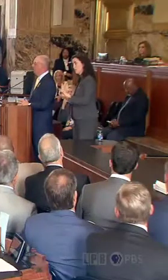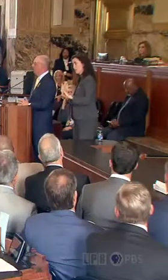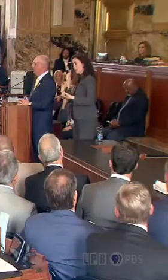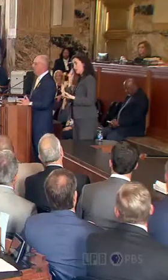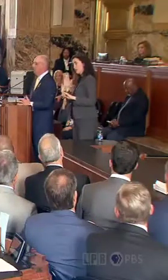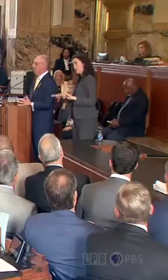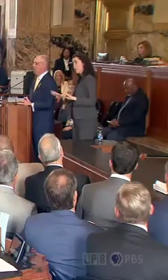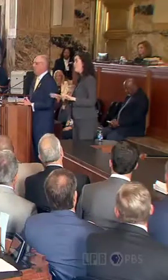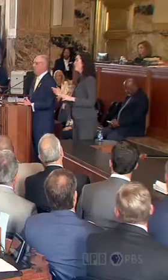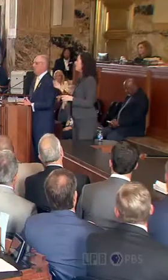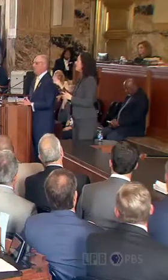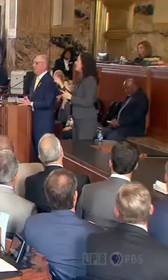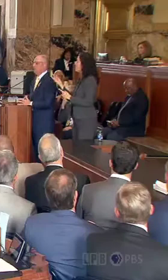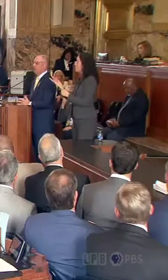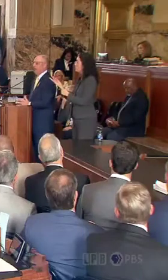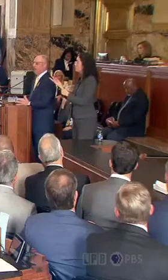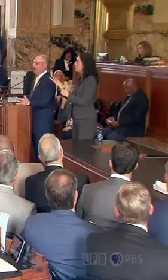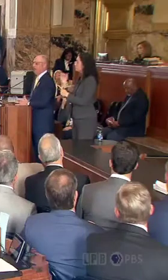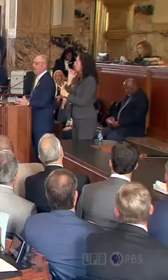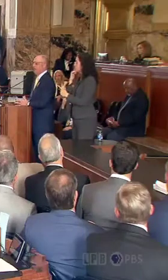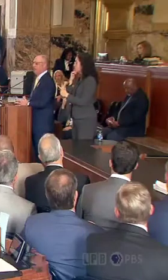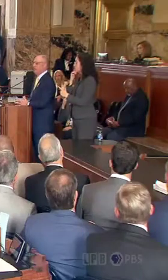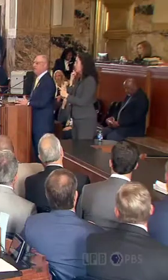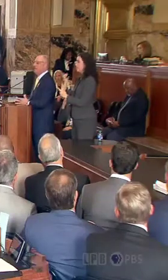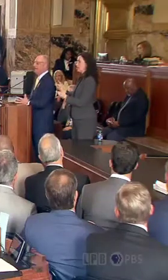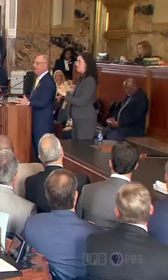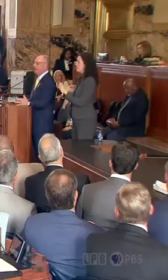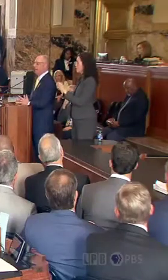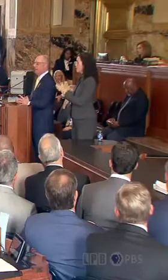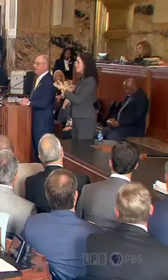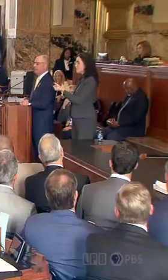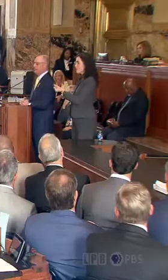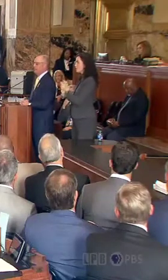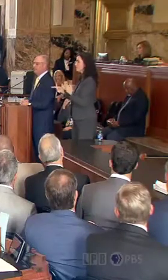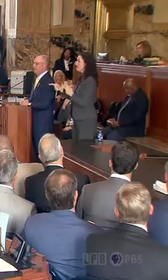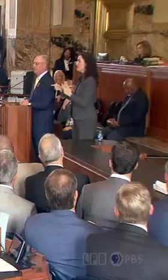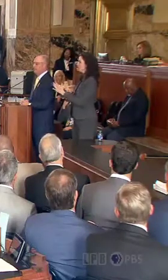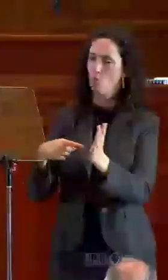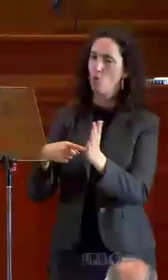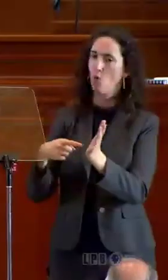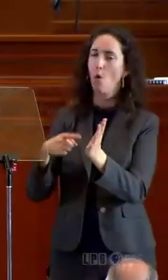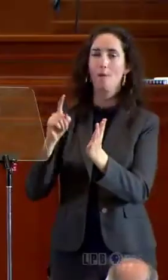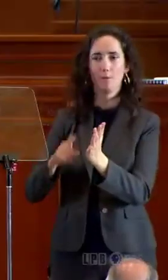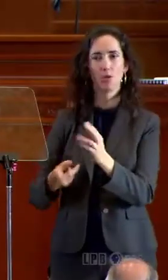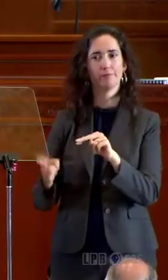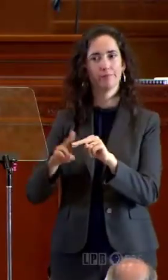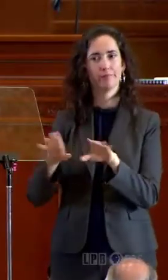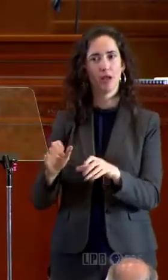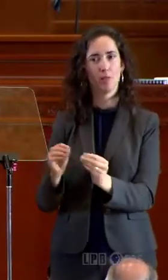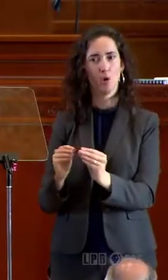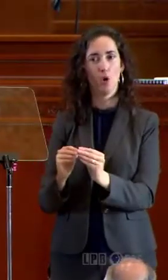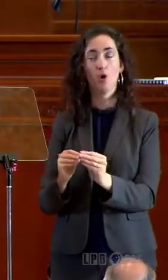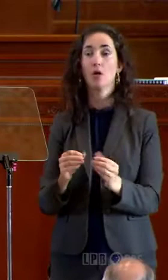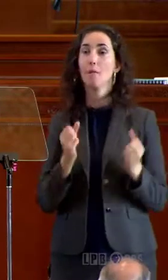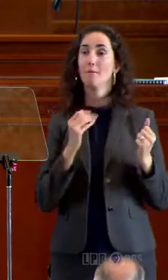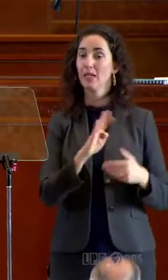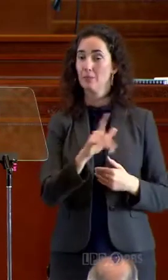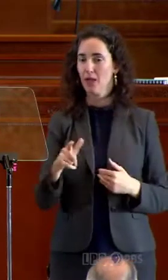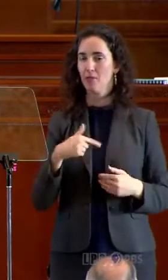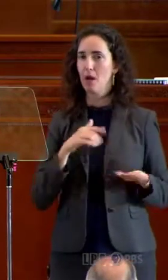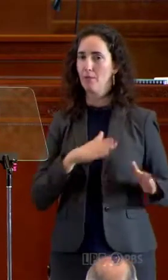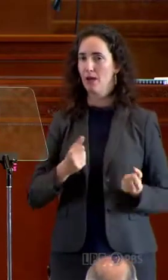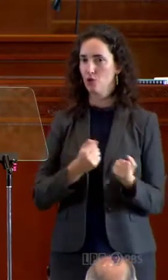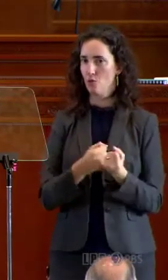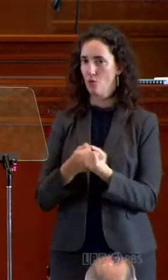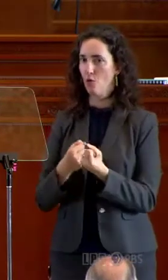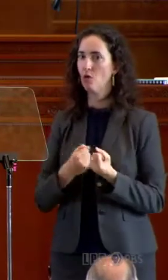do more to hold the very few officers who violate that trust accountable. I intend to support several bills in this session